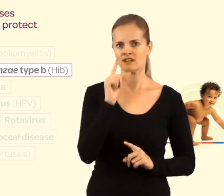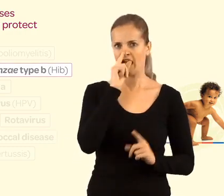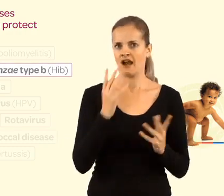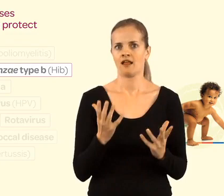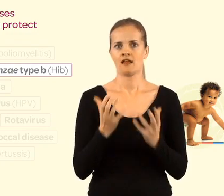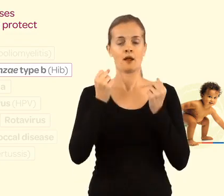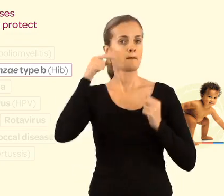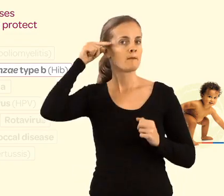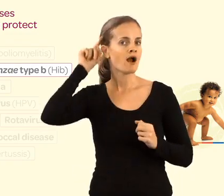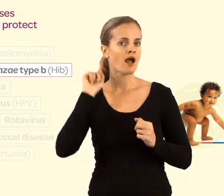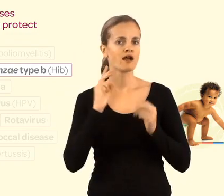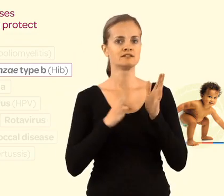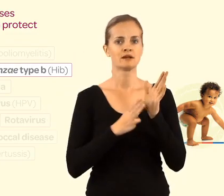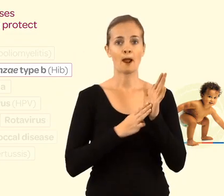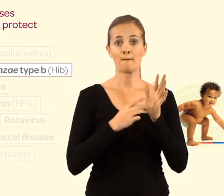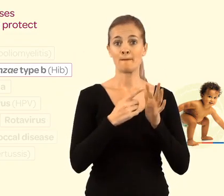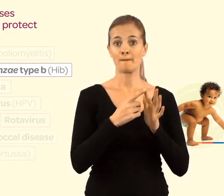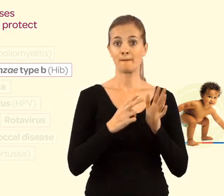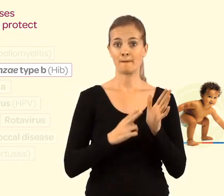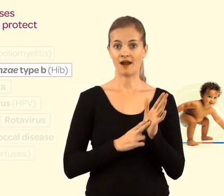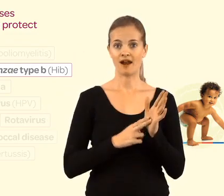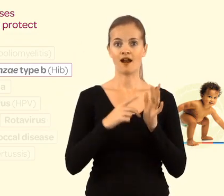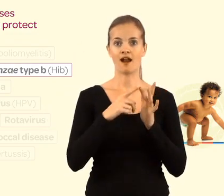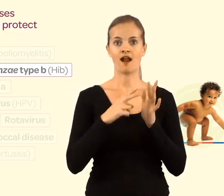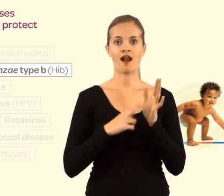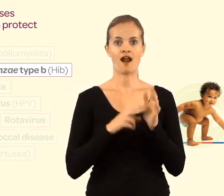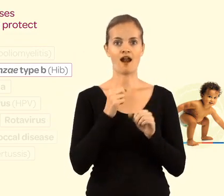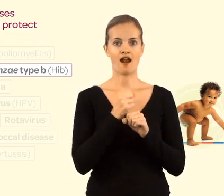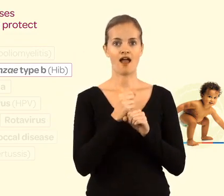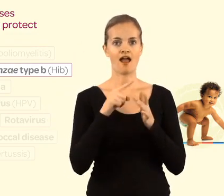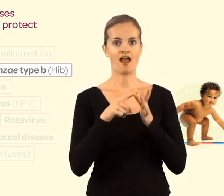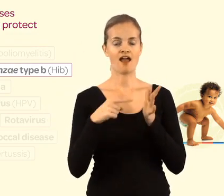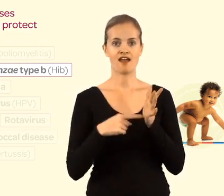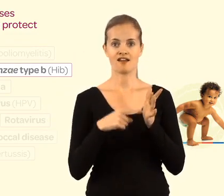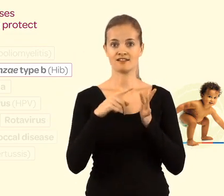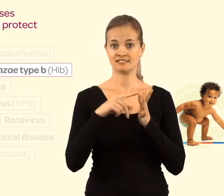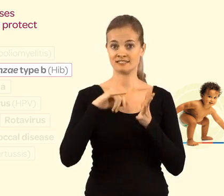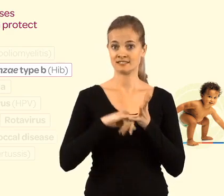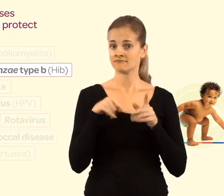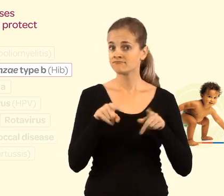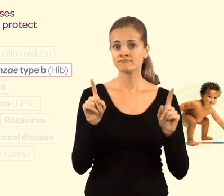Haemophilus influenza type B causes meningitis, which is an infection around the